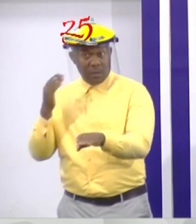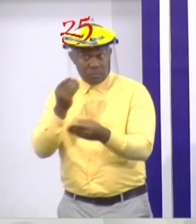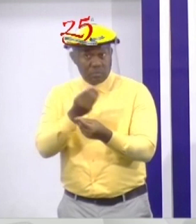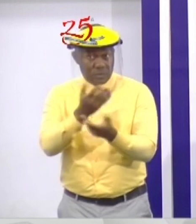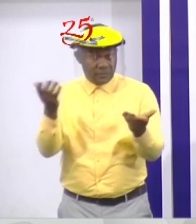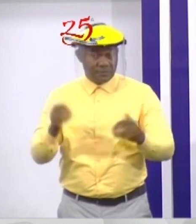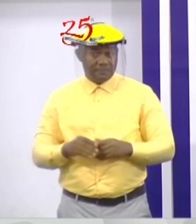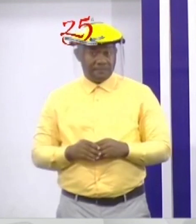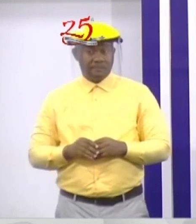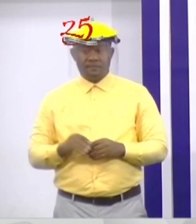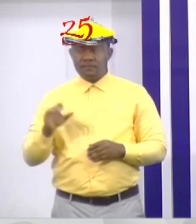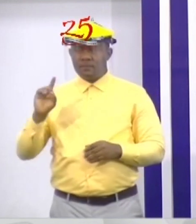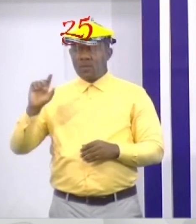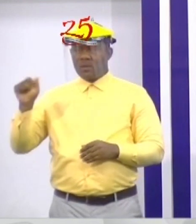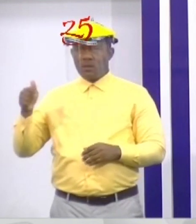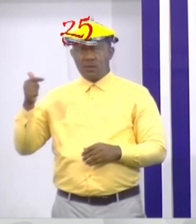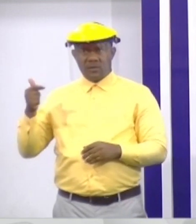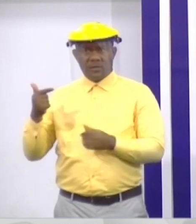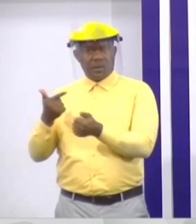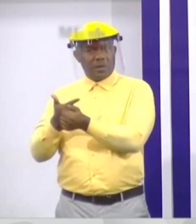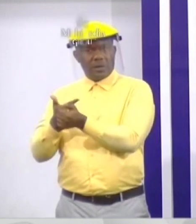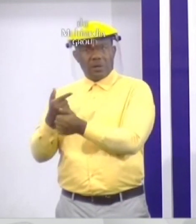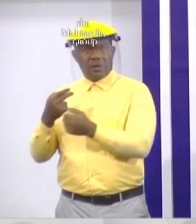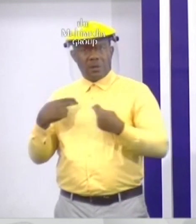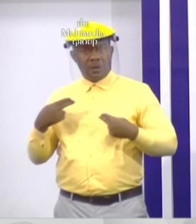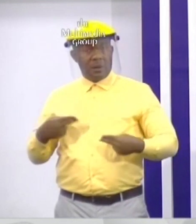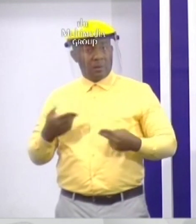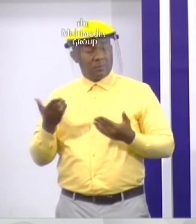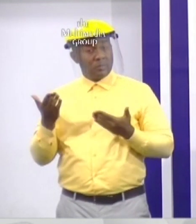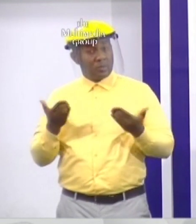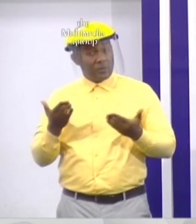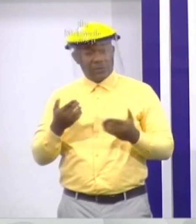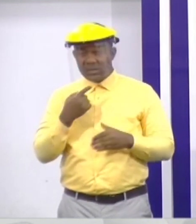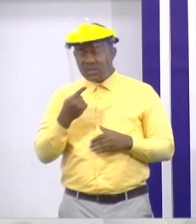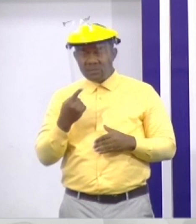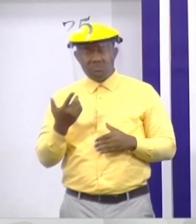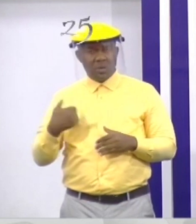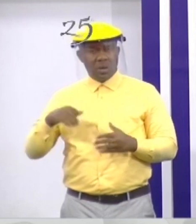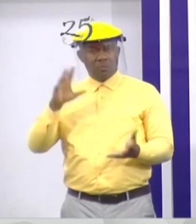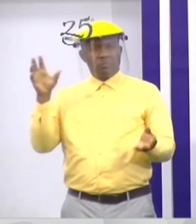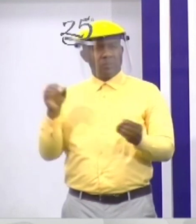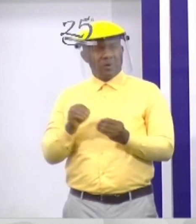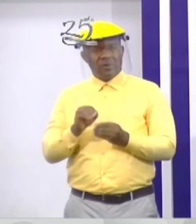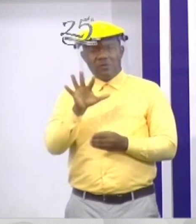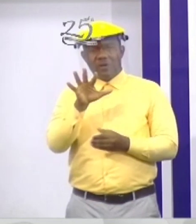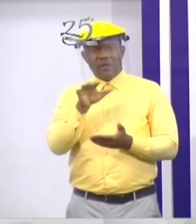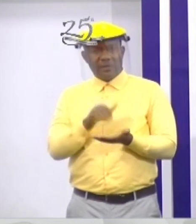The Director General mentioned earlier that we have a total of